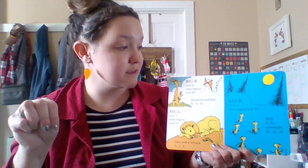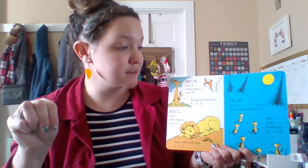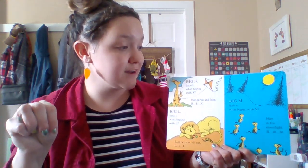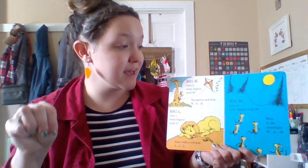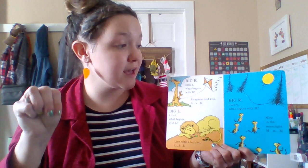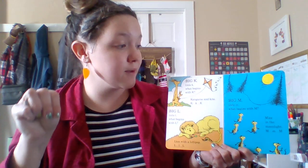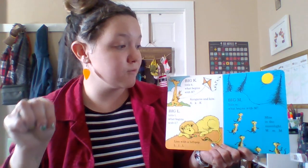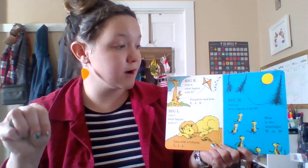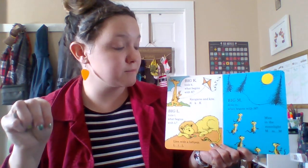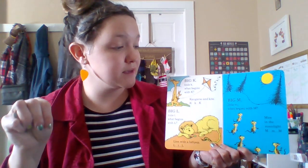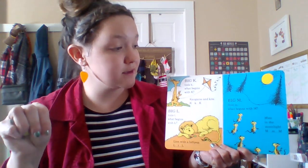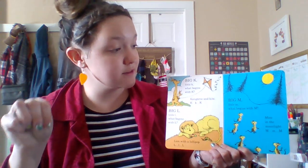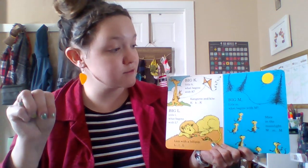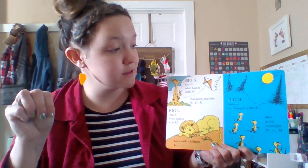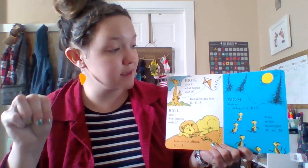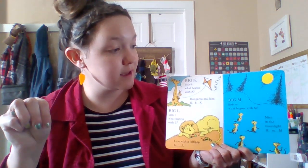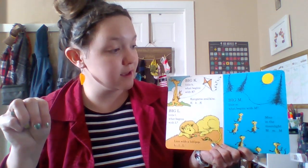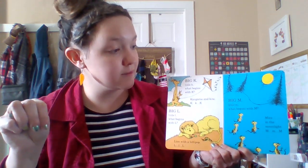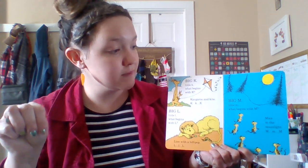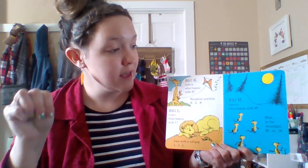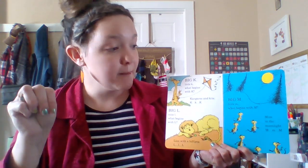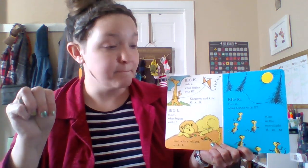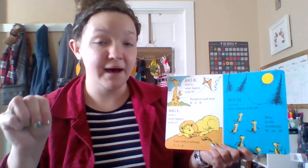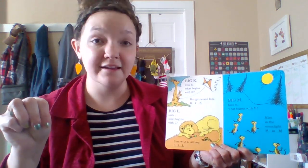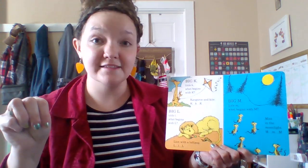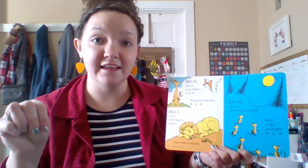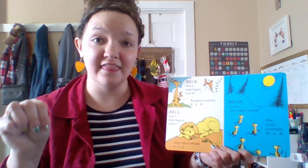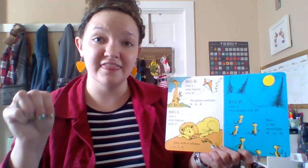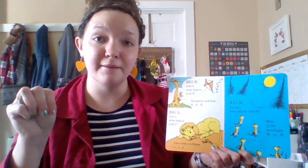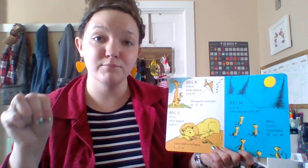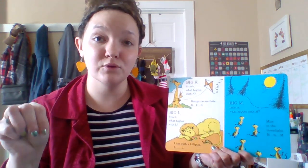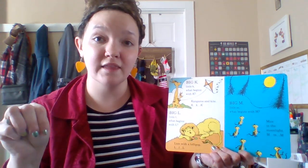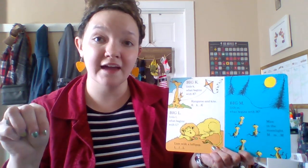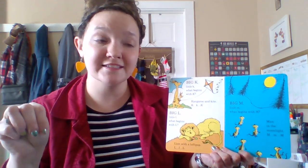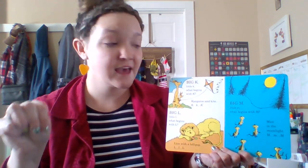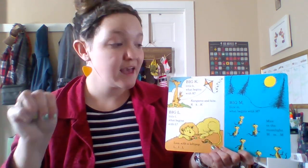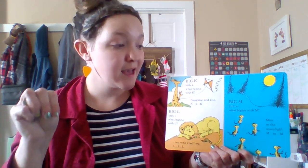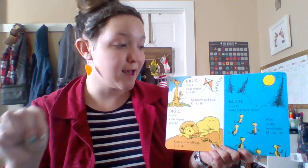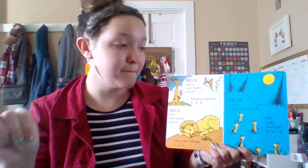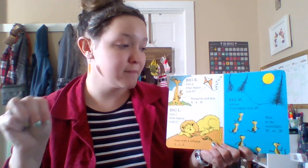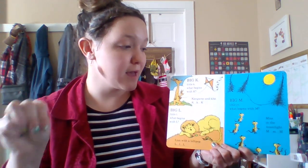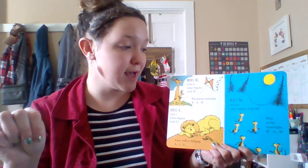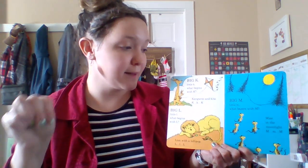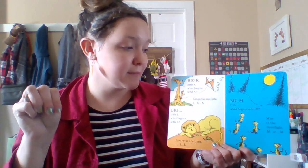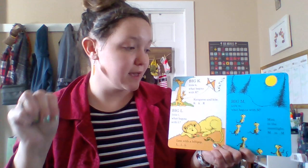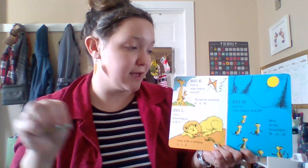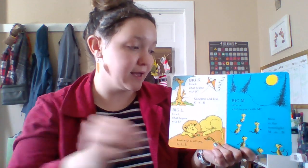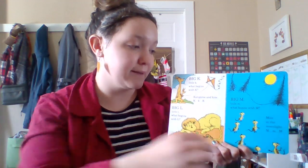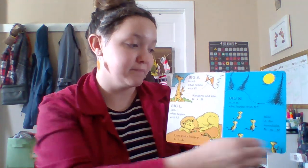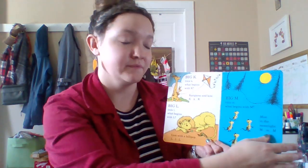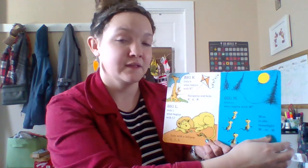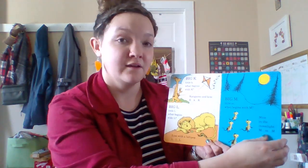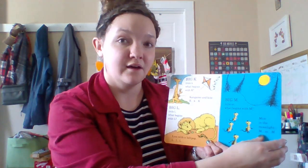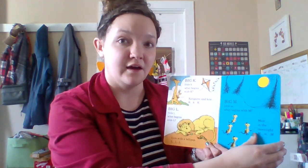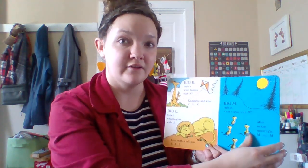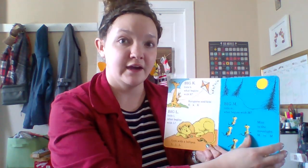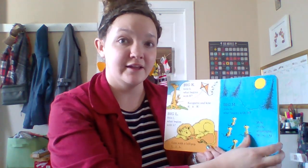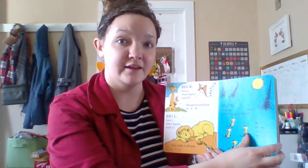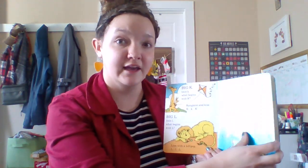little m, what begins with M? Mice in the moonlight, M, M, M. Alrighty, next